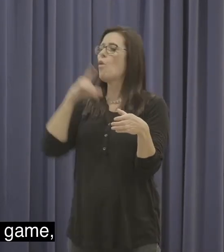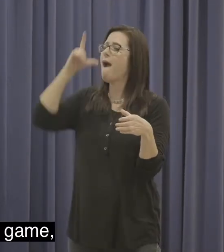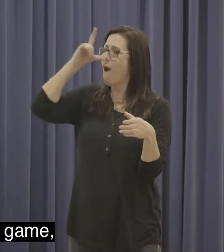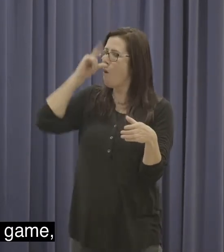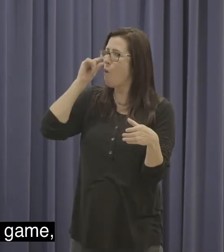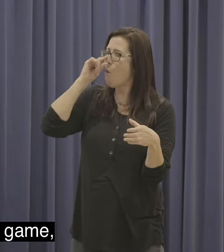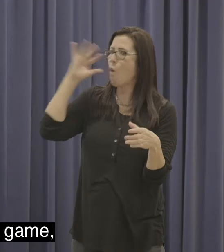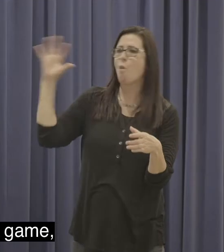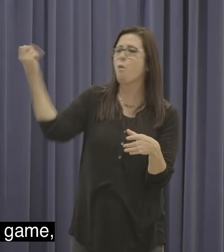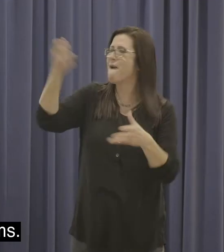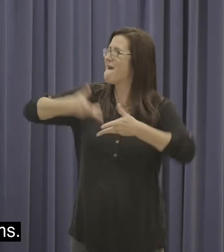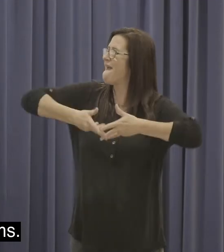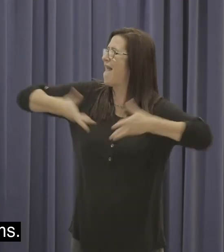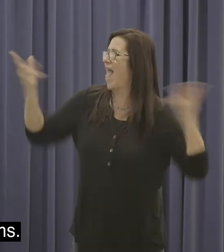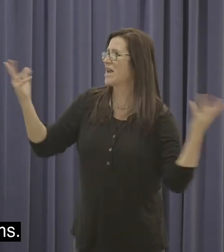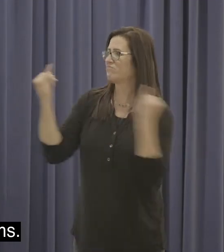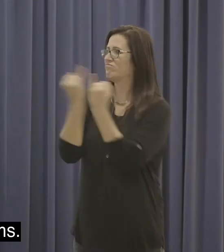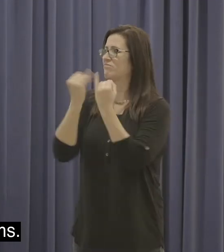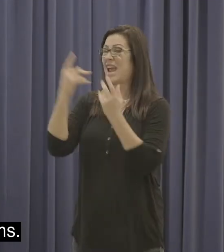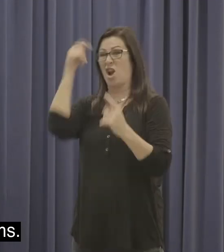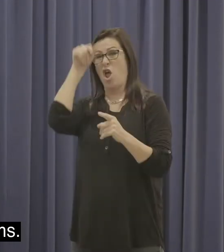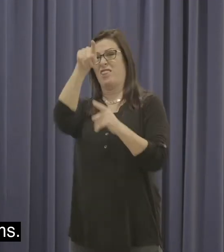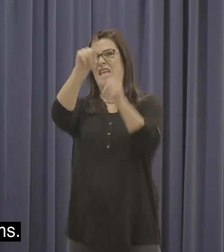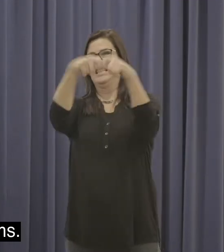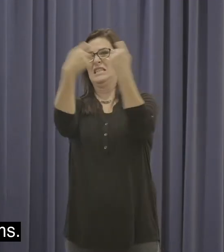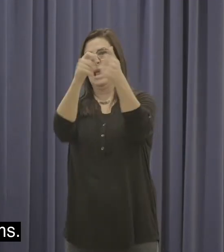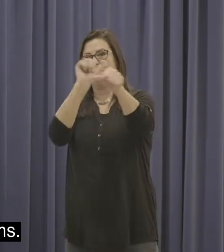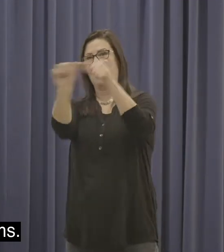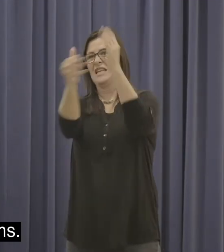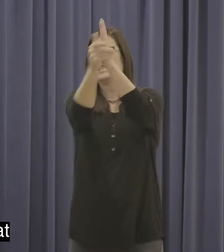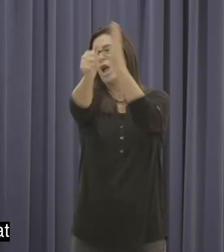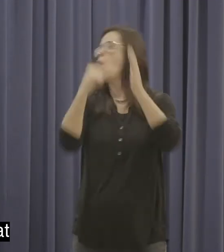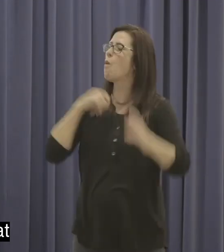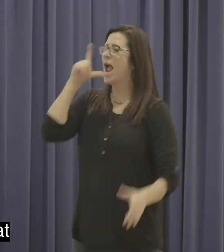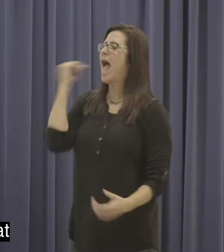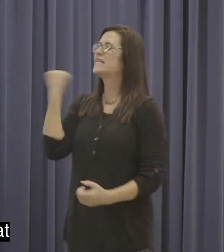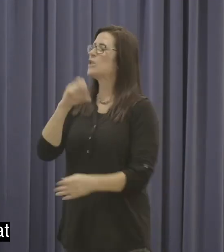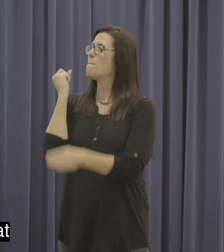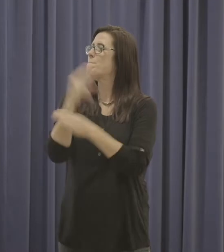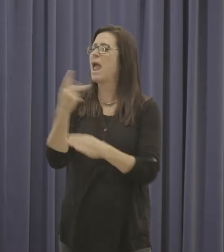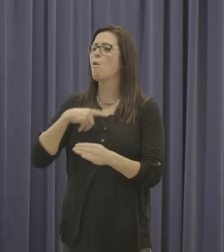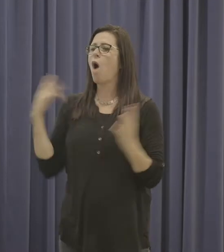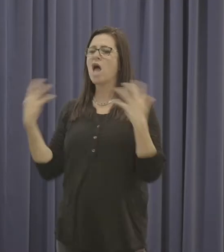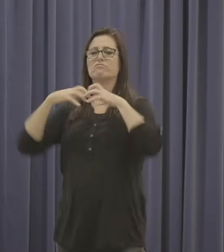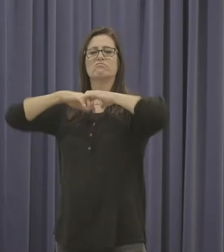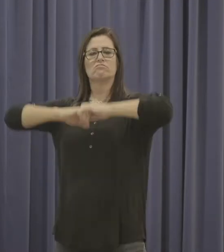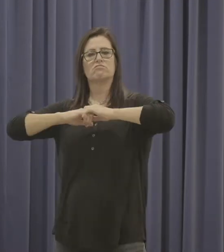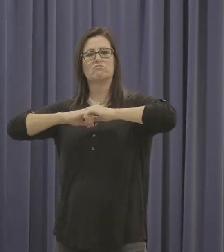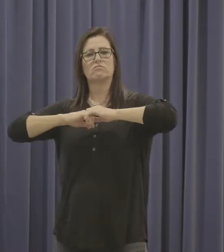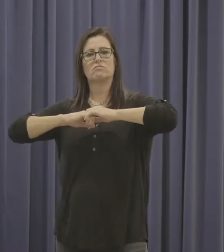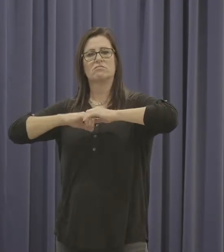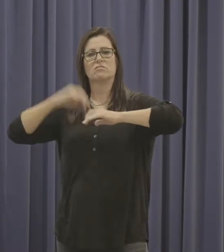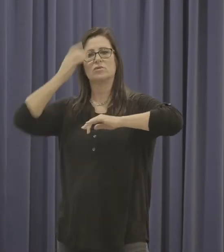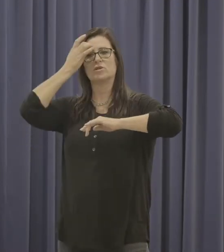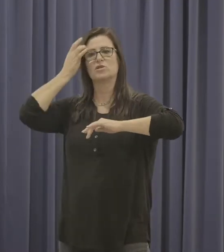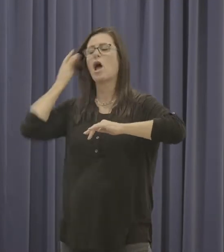to win any game, even against the stronger teams. That's when I first learned that if we are able to set up the